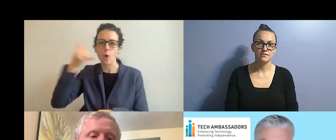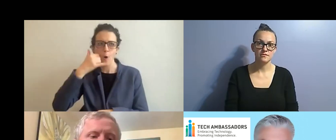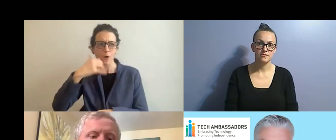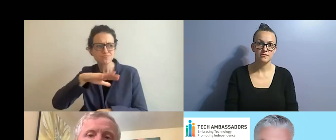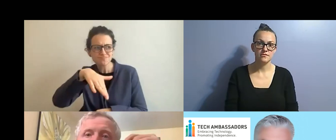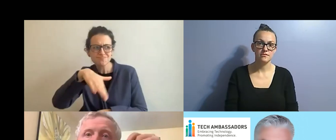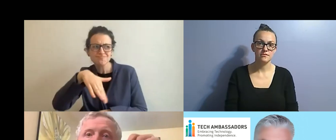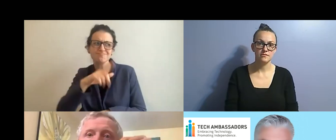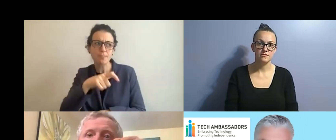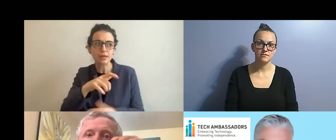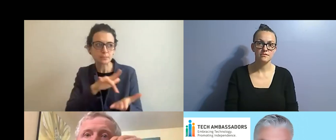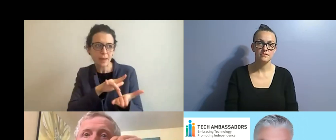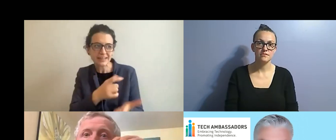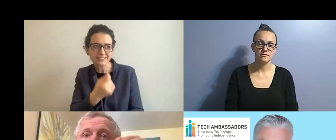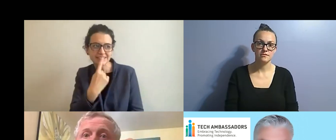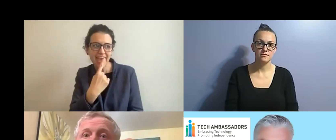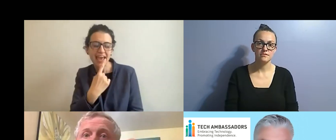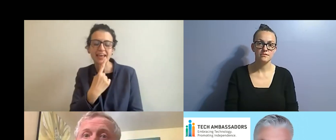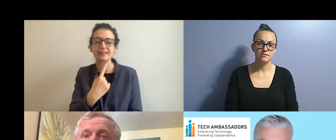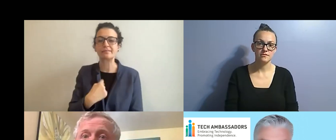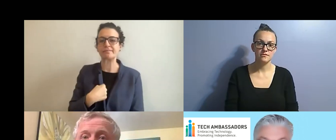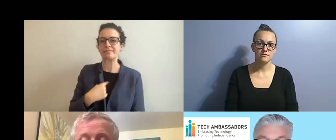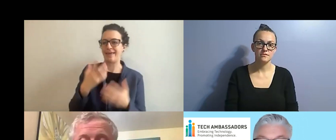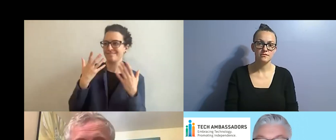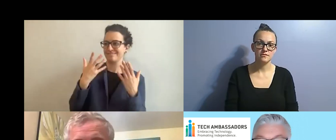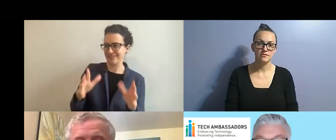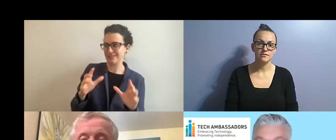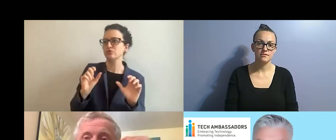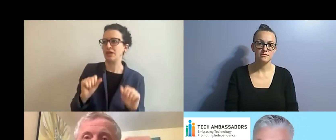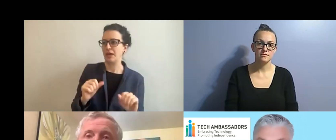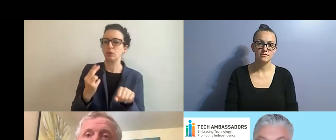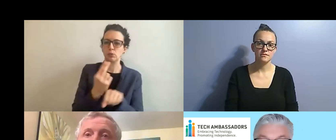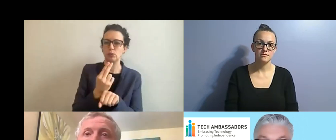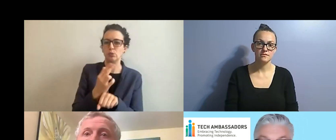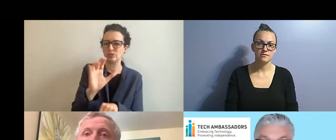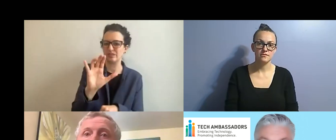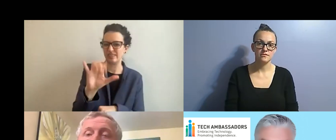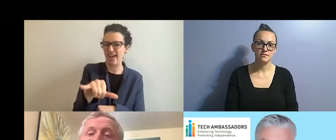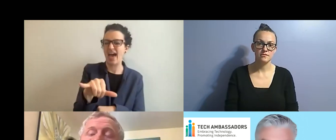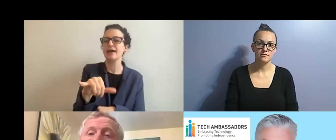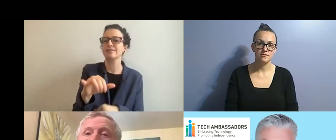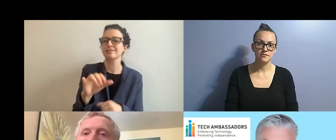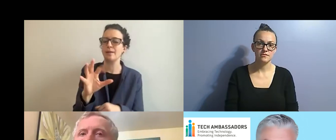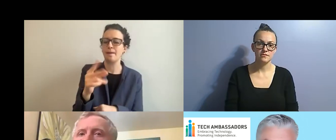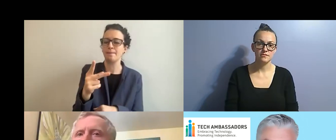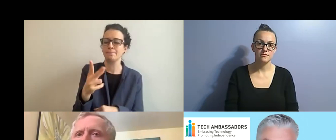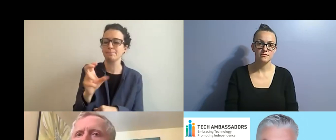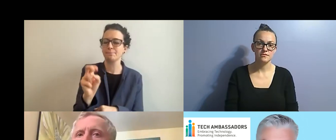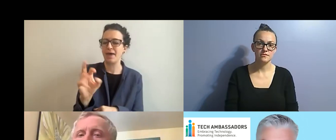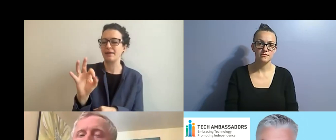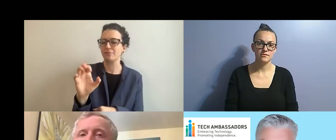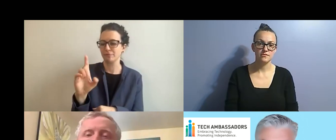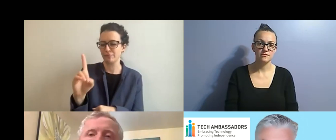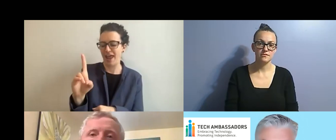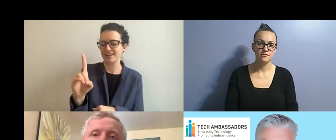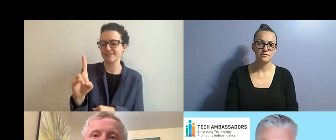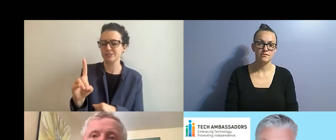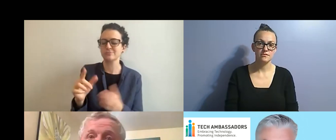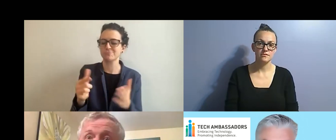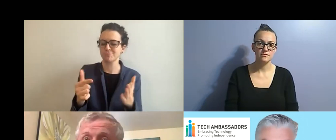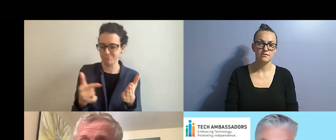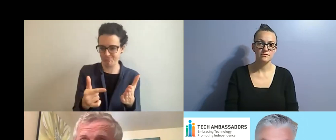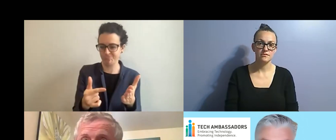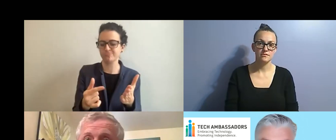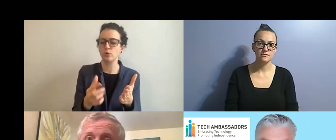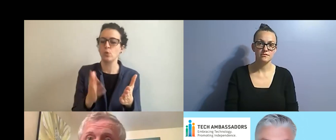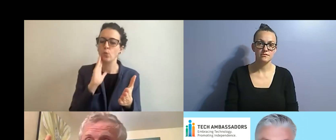because I see number 1 and this is what I need to do. Okay, then I take my medicine, and how to make